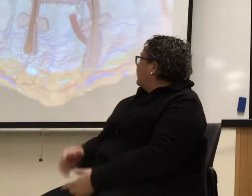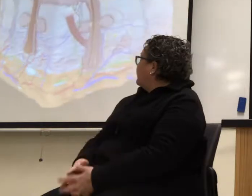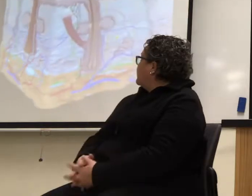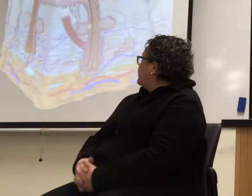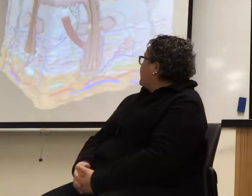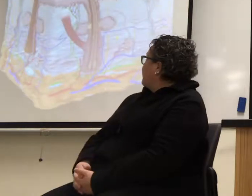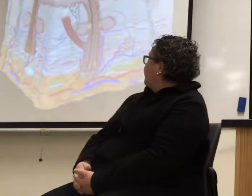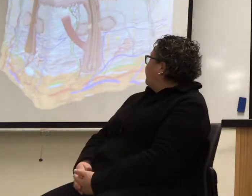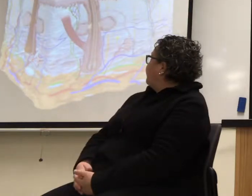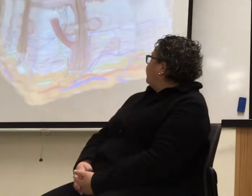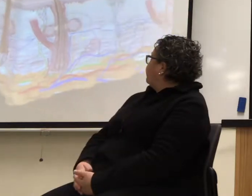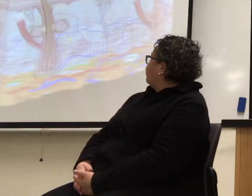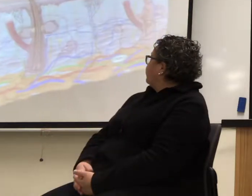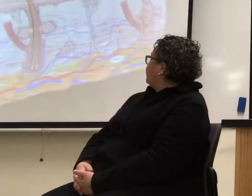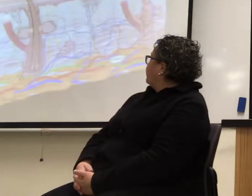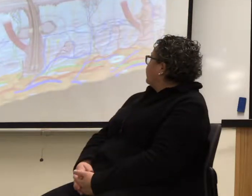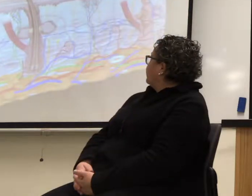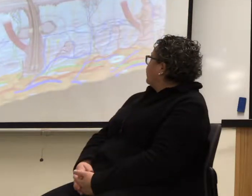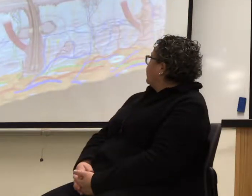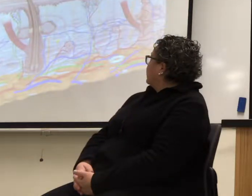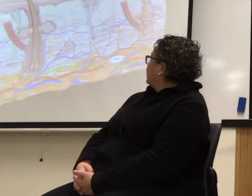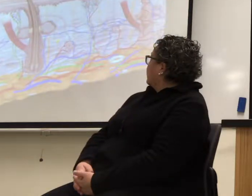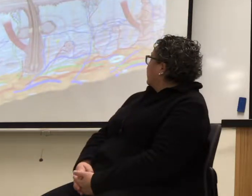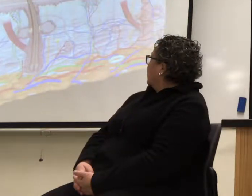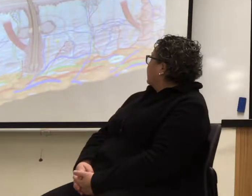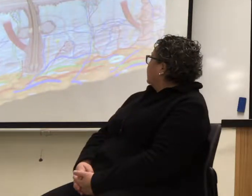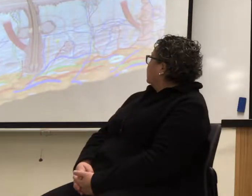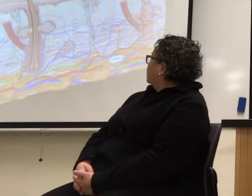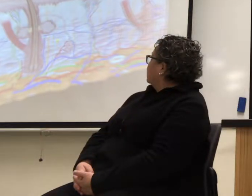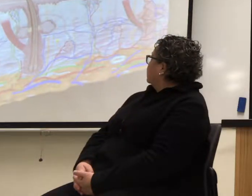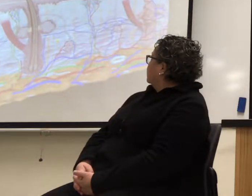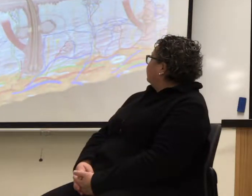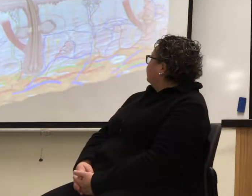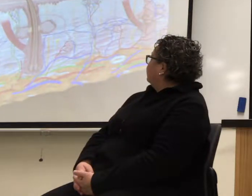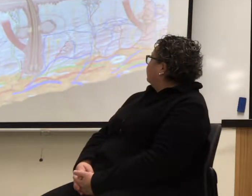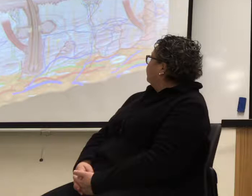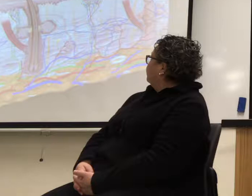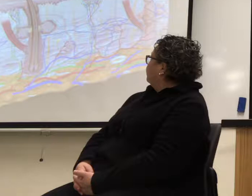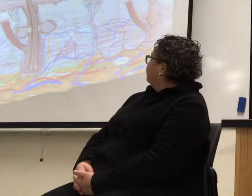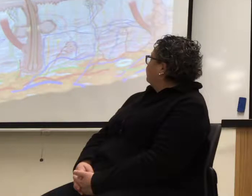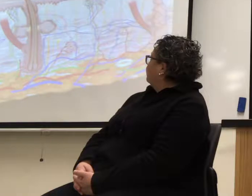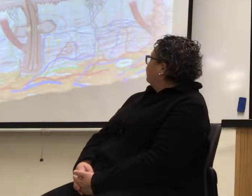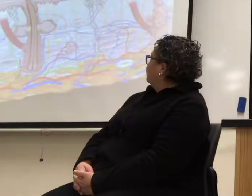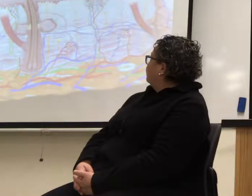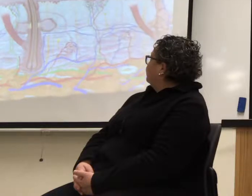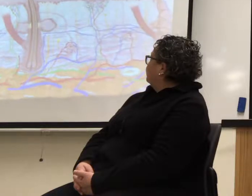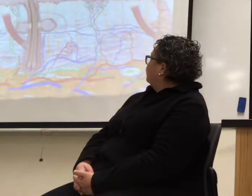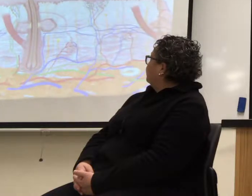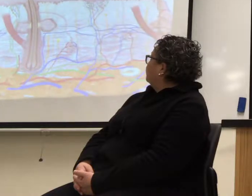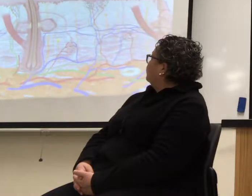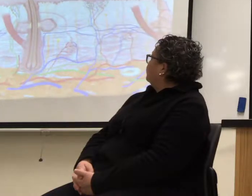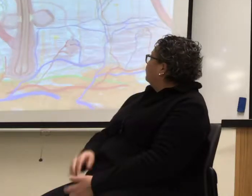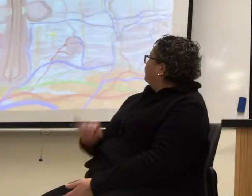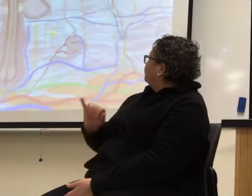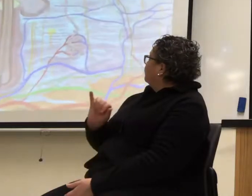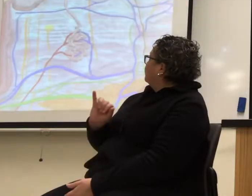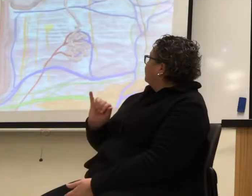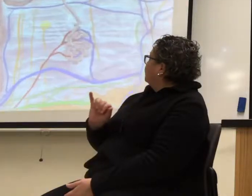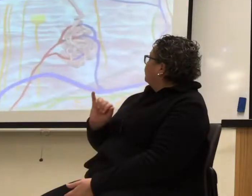here. Let's see. Yeah, that one doesn't